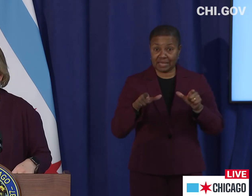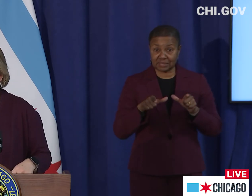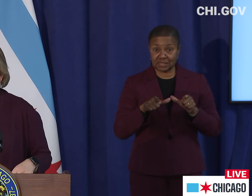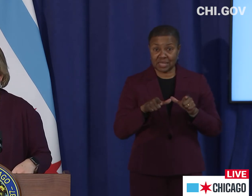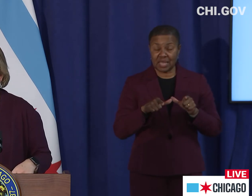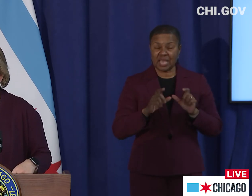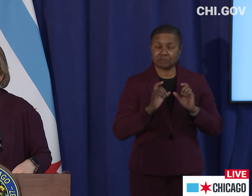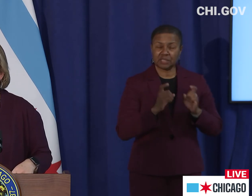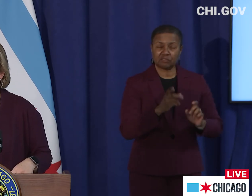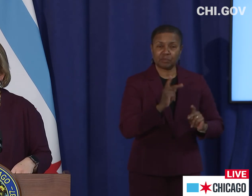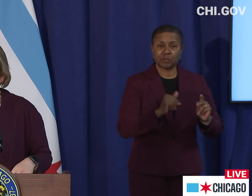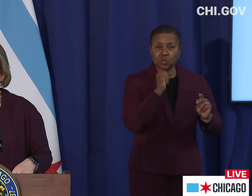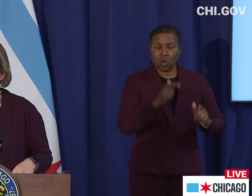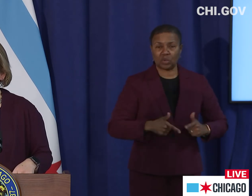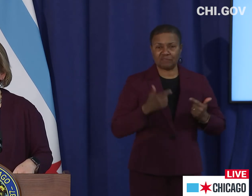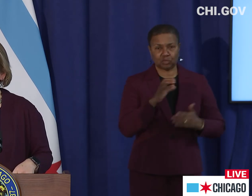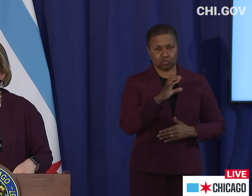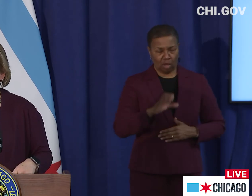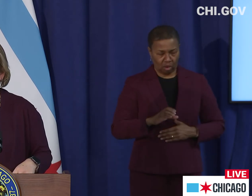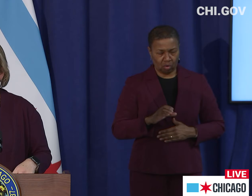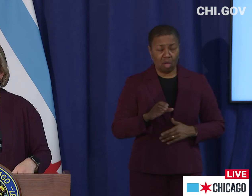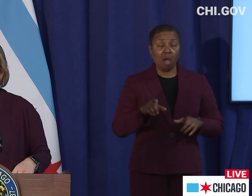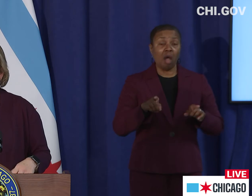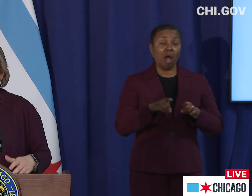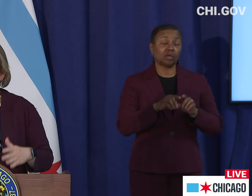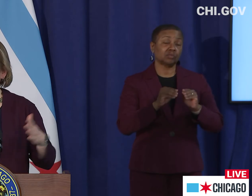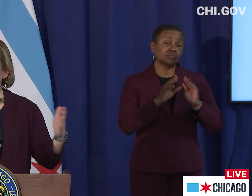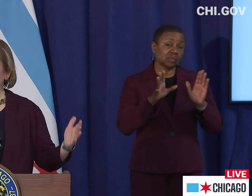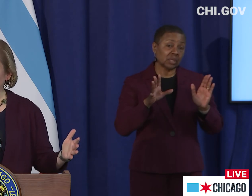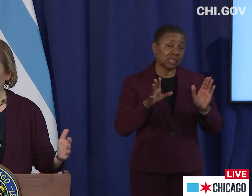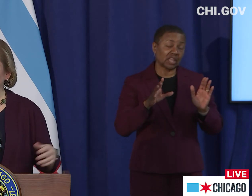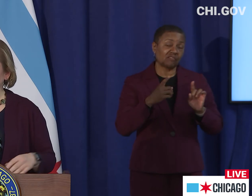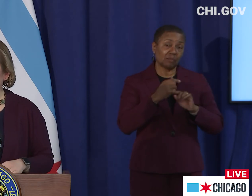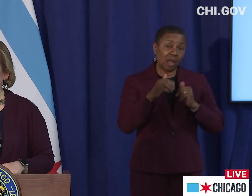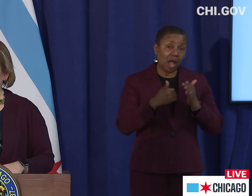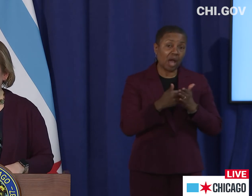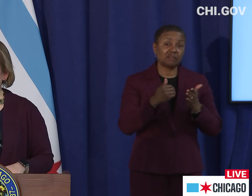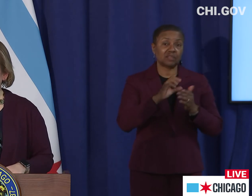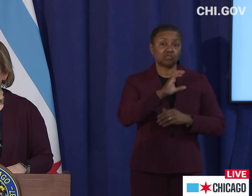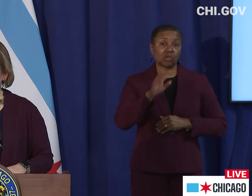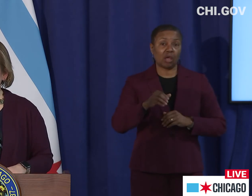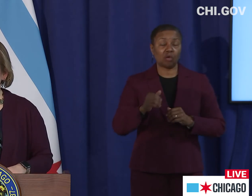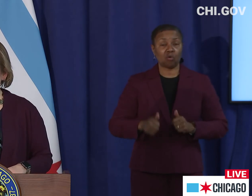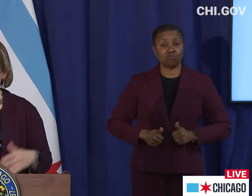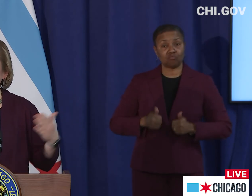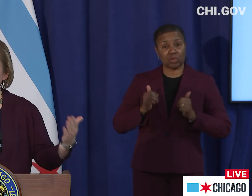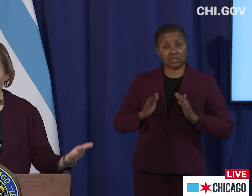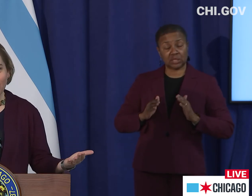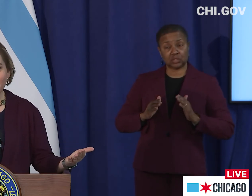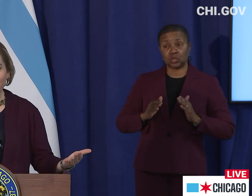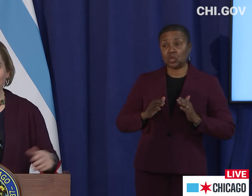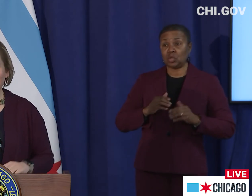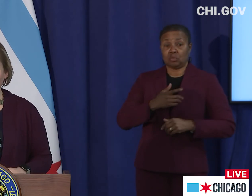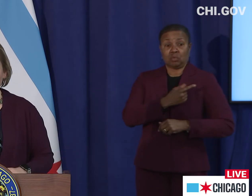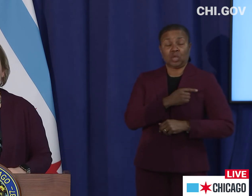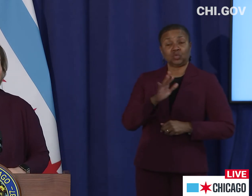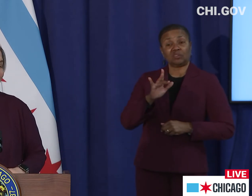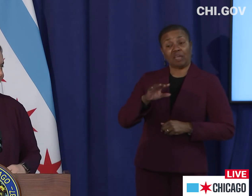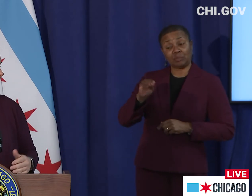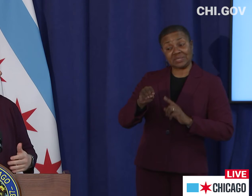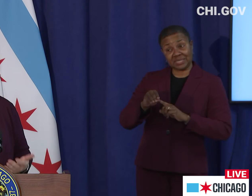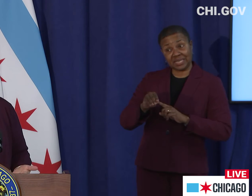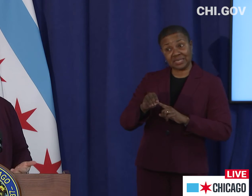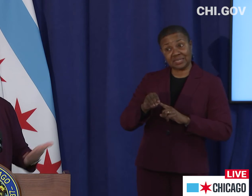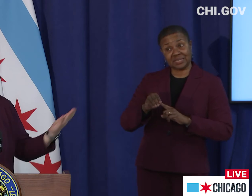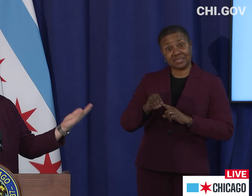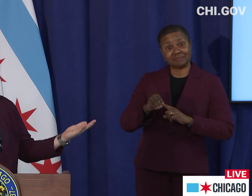to non-Chicago residents. But I also want to specify that of all of the Chicago residents who have been vaccinated, 25% of them have